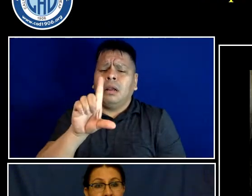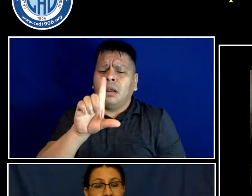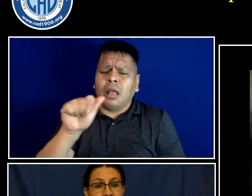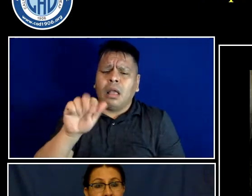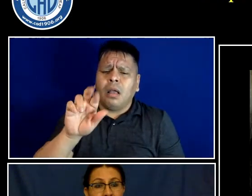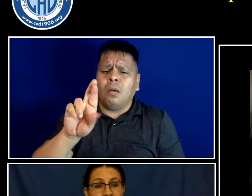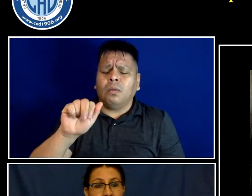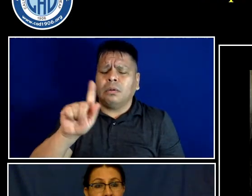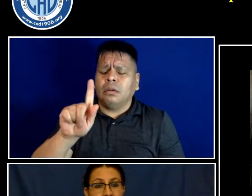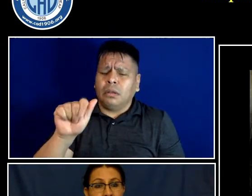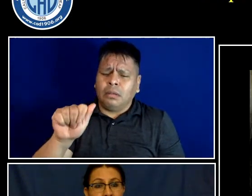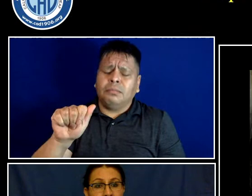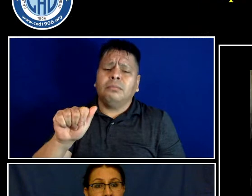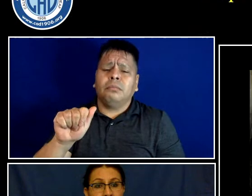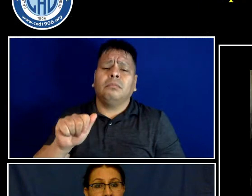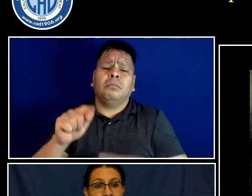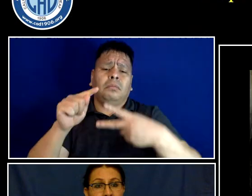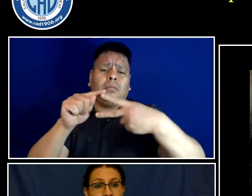Mexican